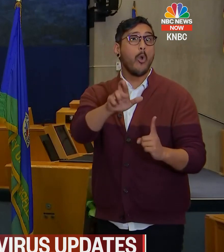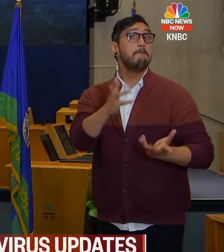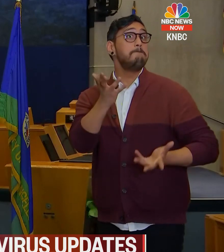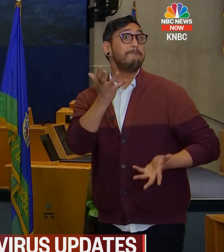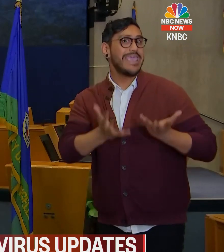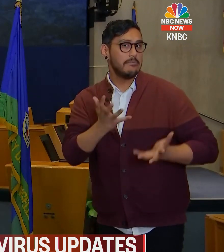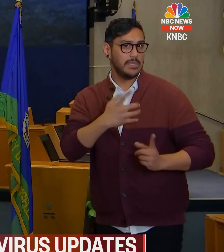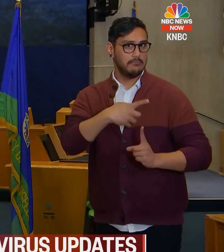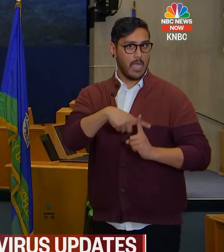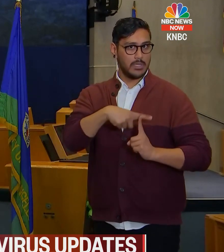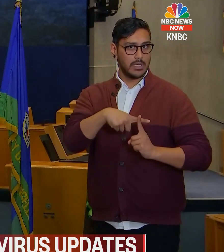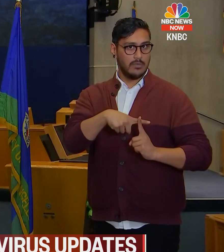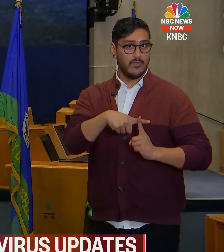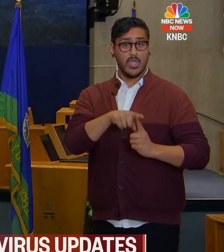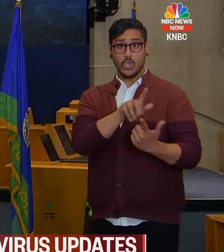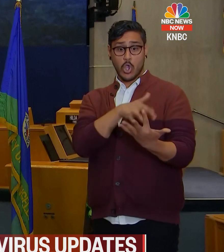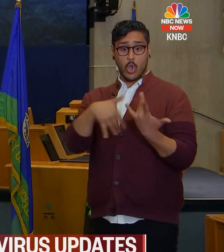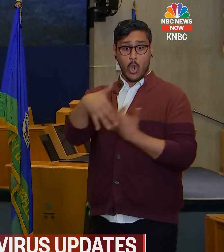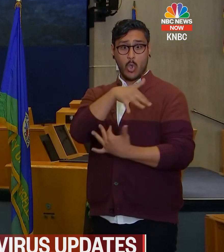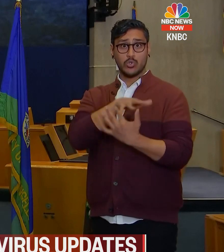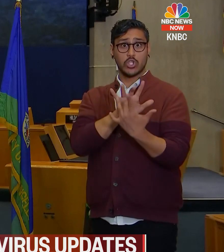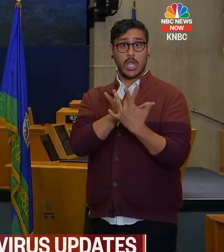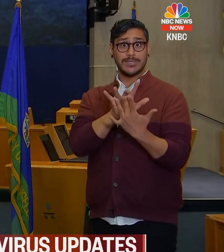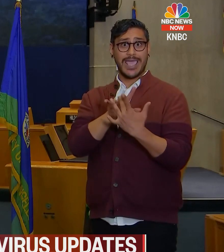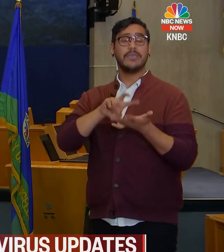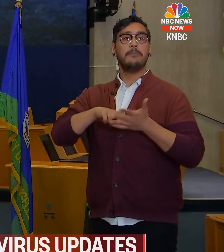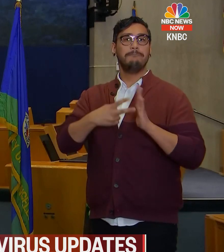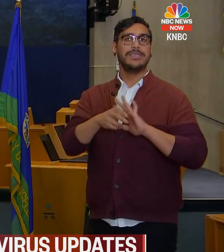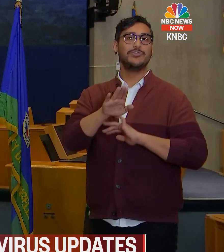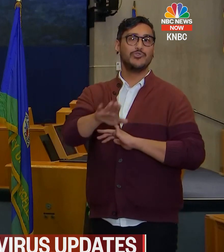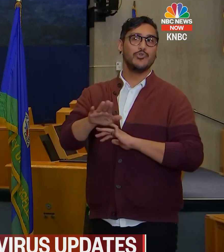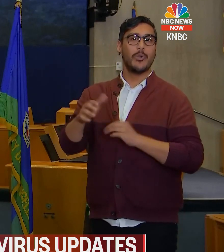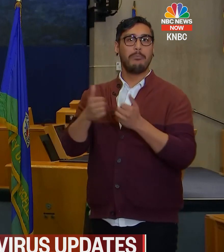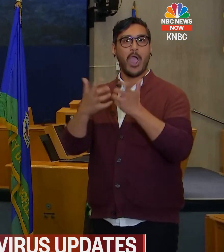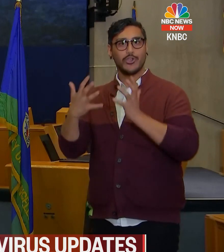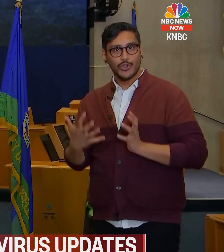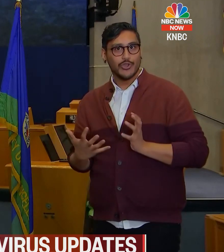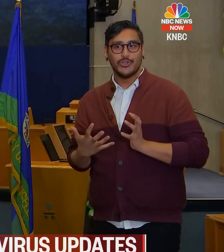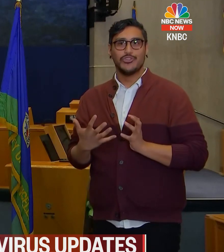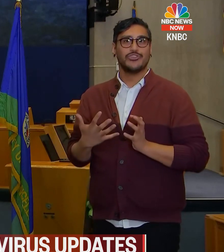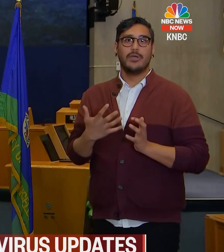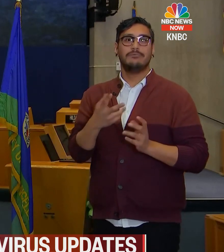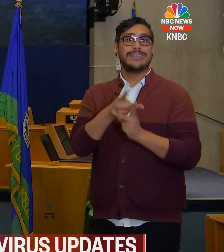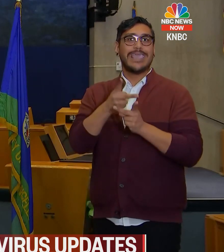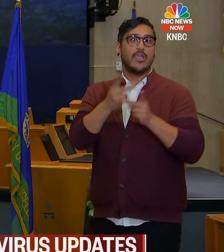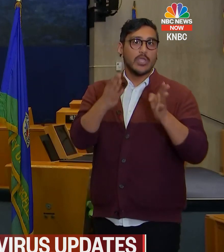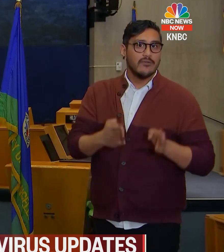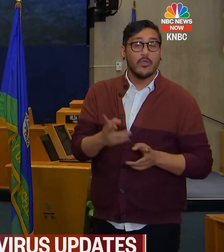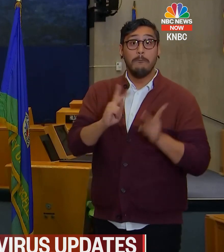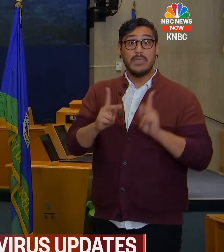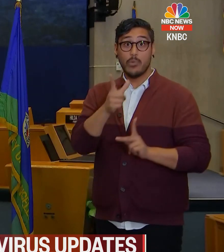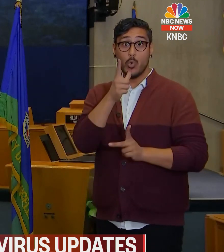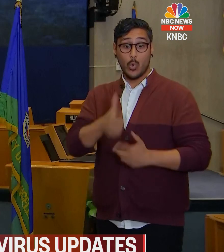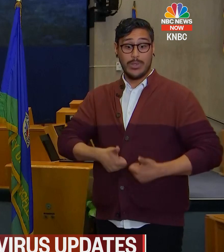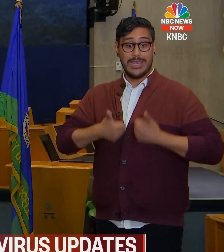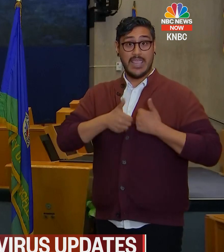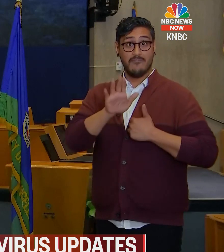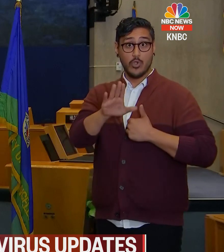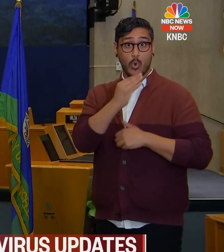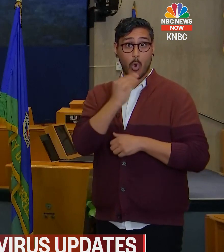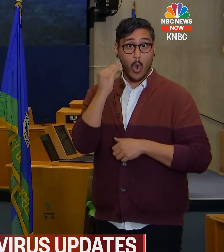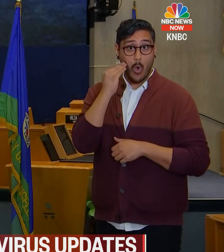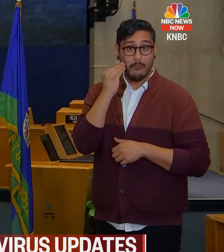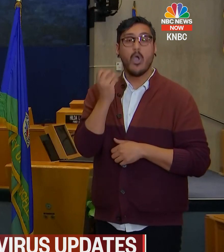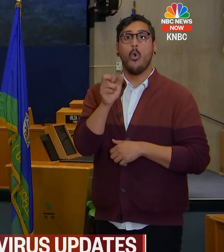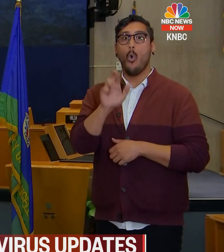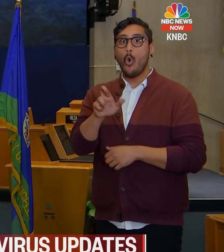close contacts means your intimate partners, caregivers, and people who live in your home, or people at work,